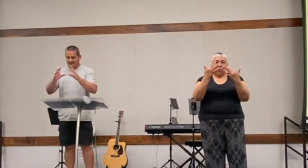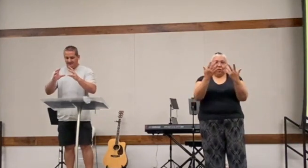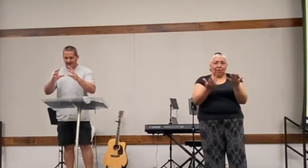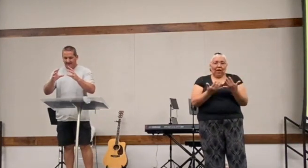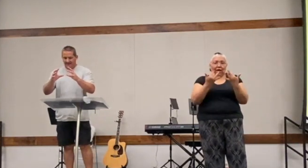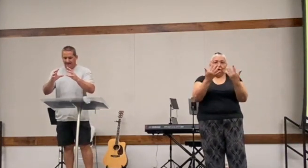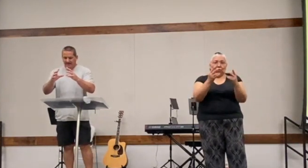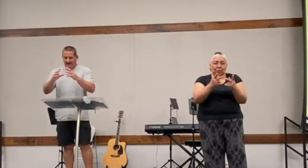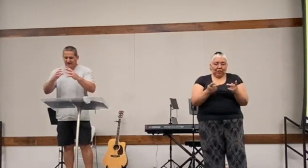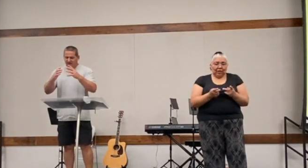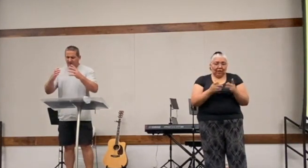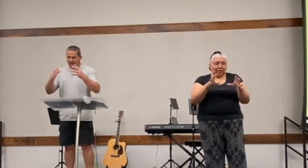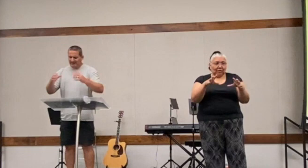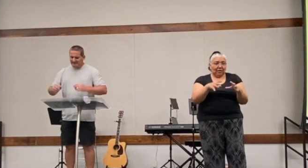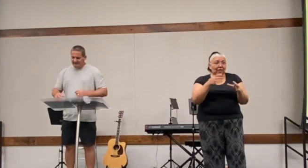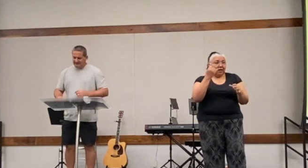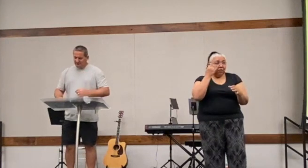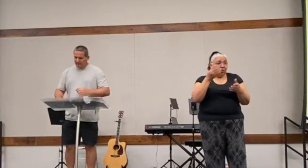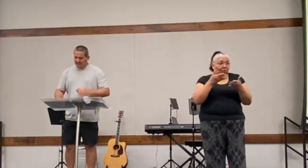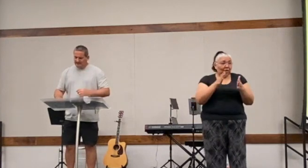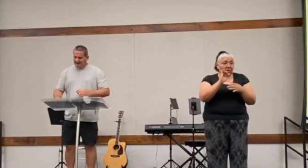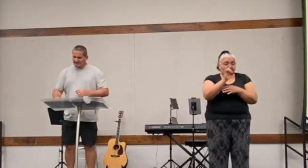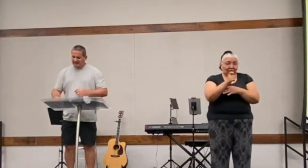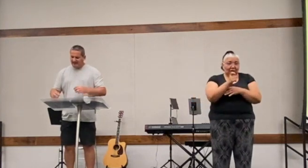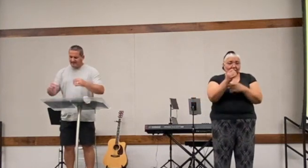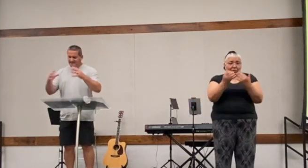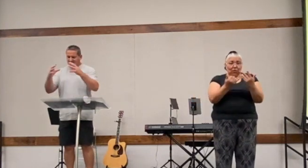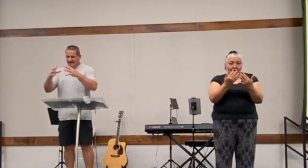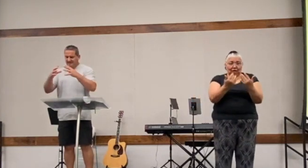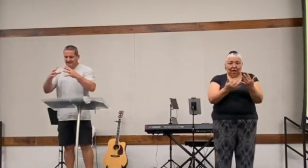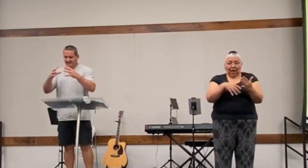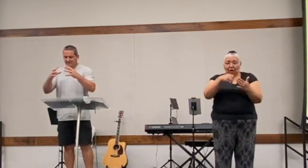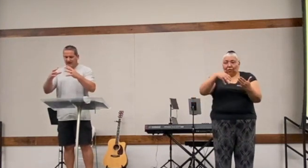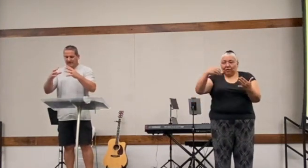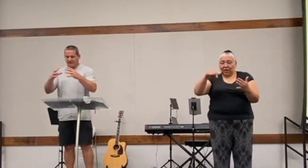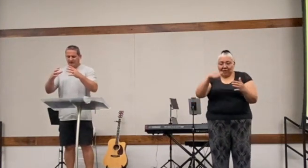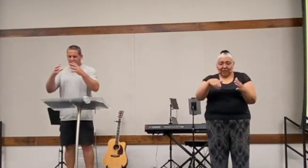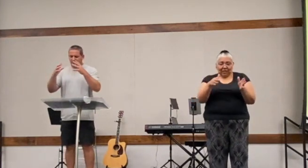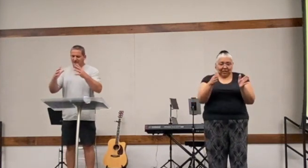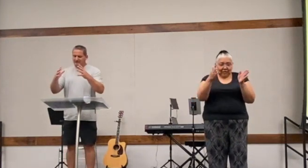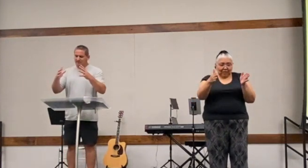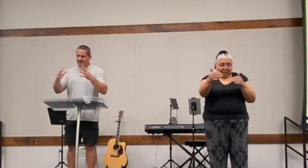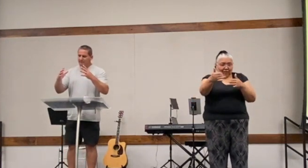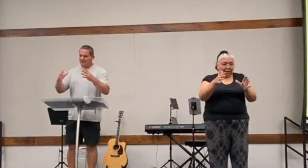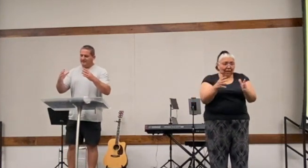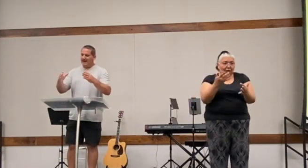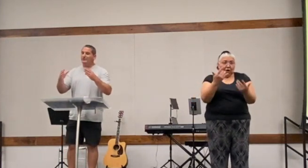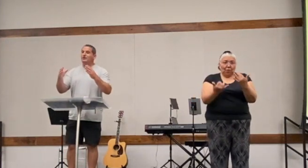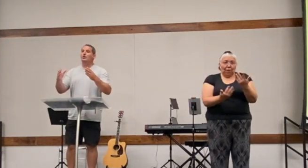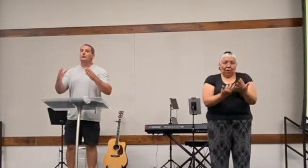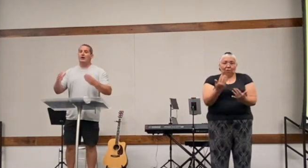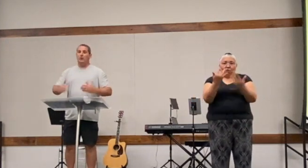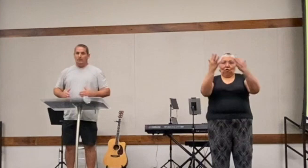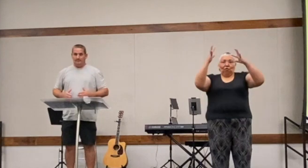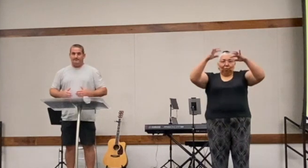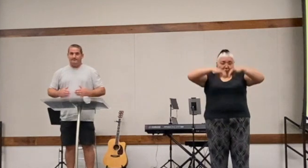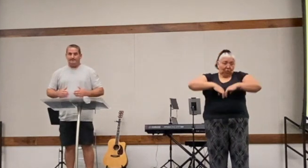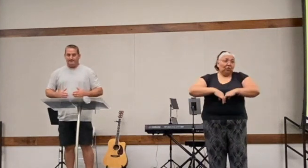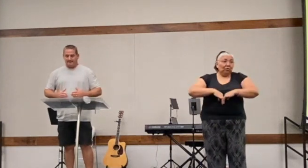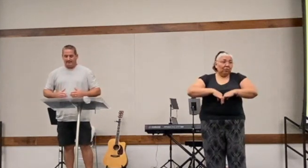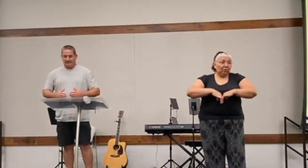fireplace, okay? And if you allow sex to blaze outside of its intended boundary, you just might burn down your own.